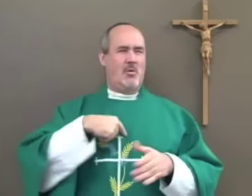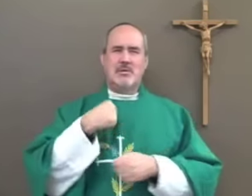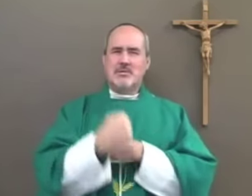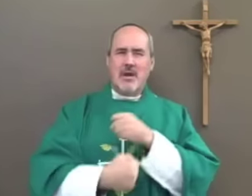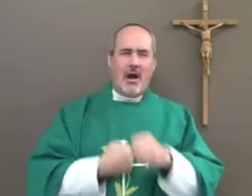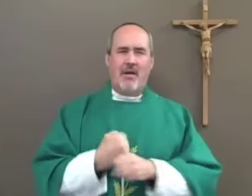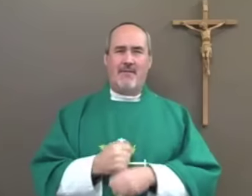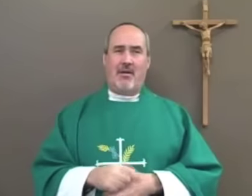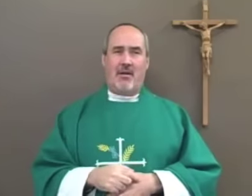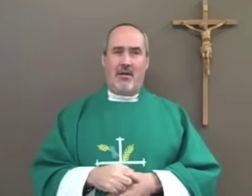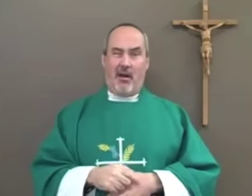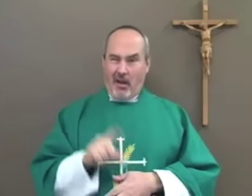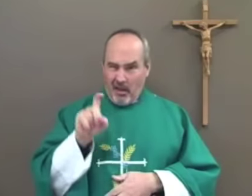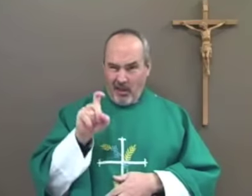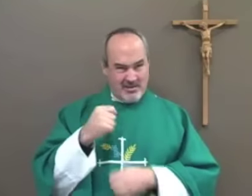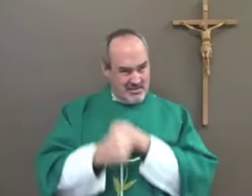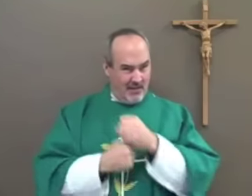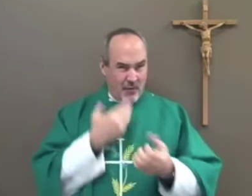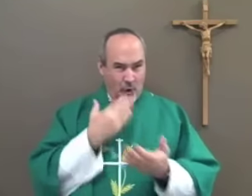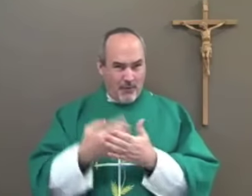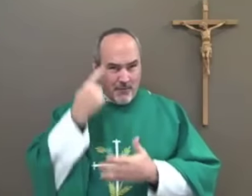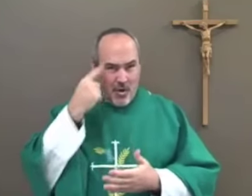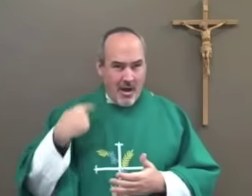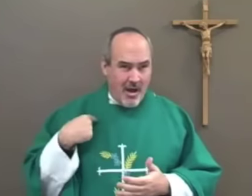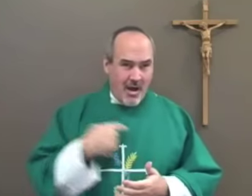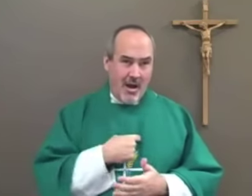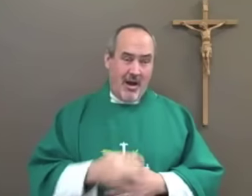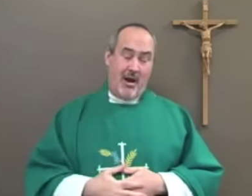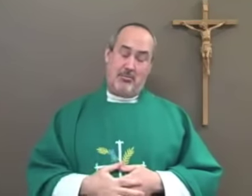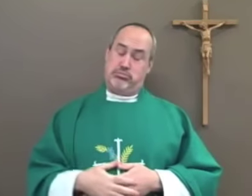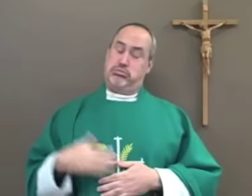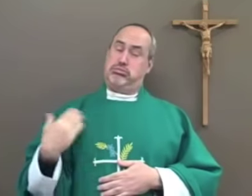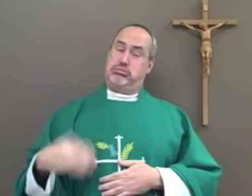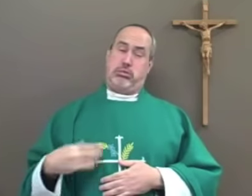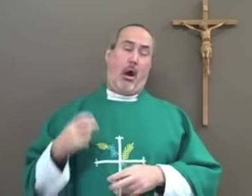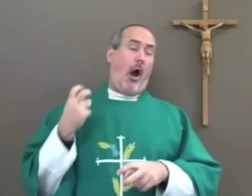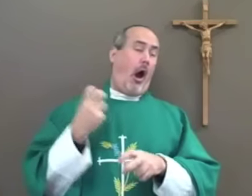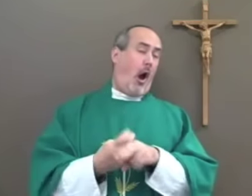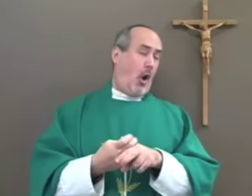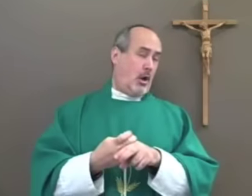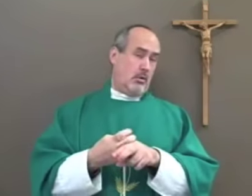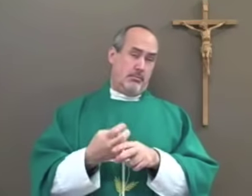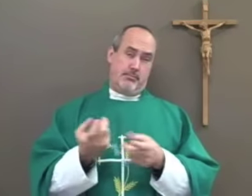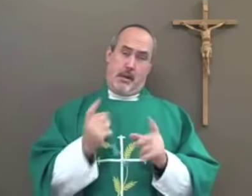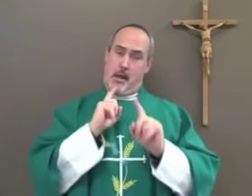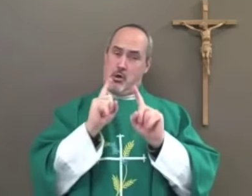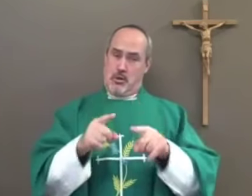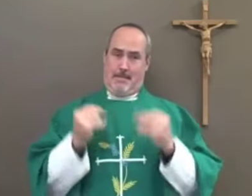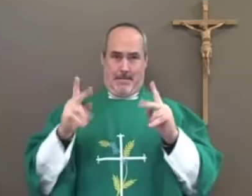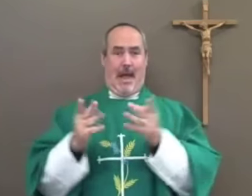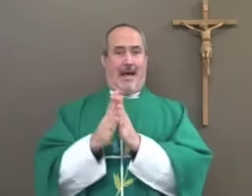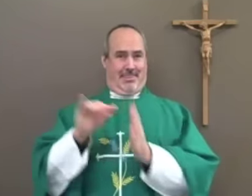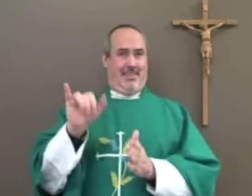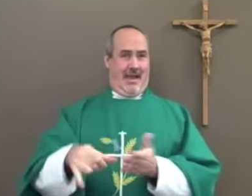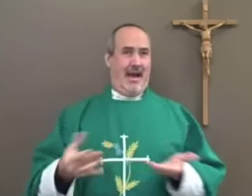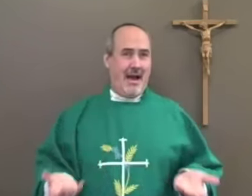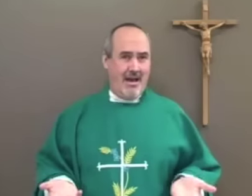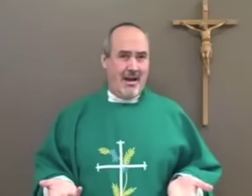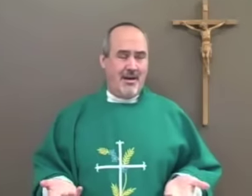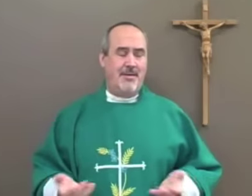Now, why does God allow us to suffer? Does he think suffering is good for us? That's a hard question to